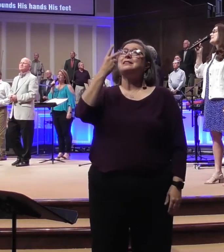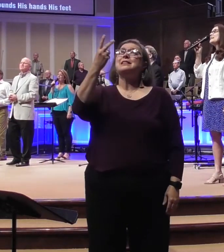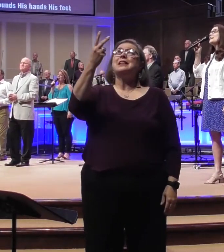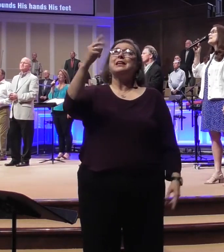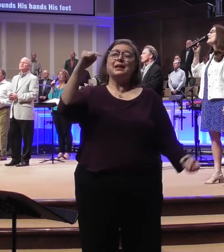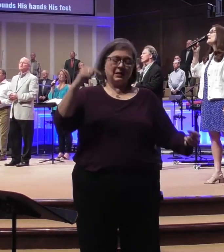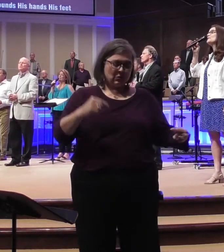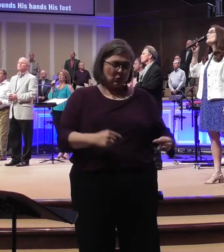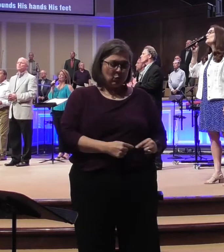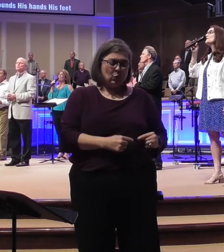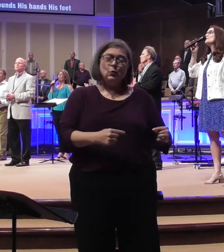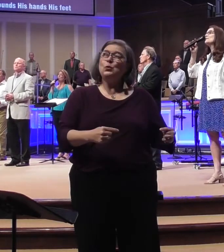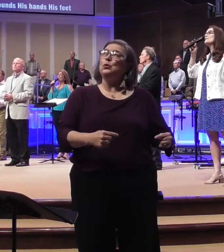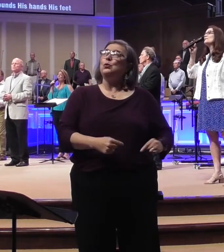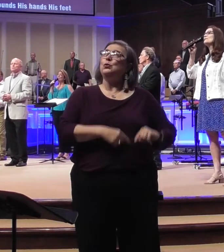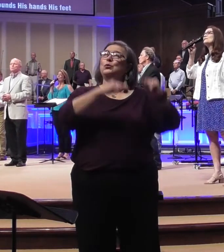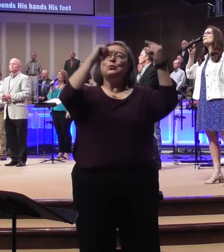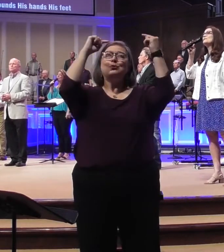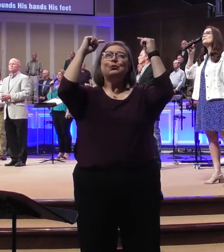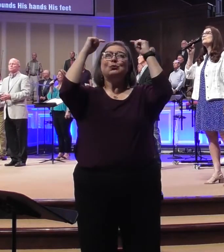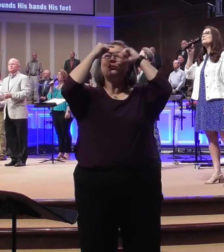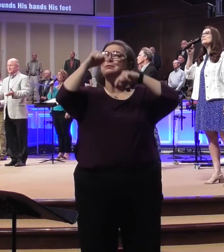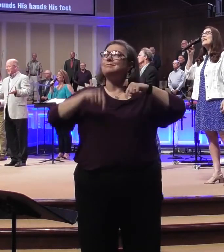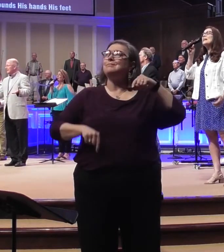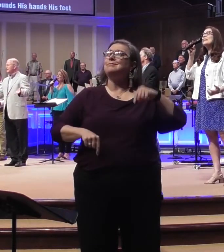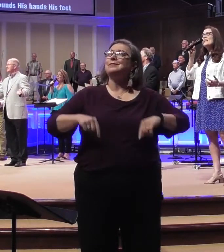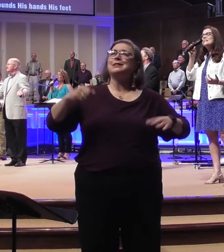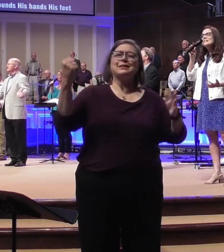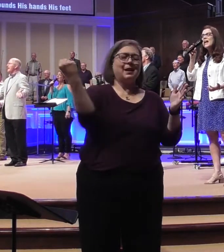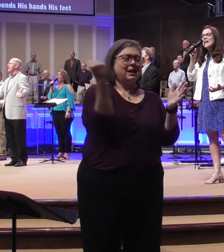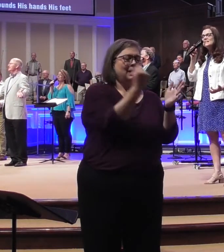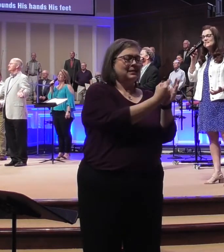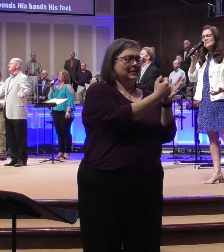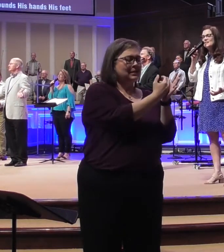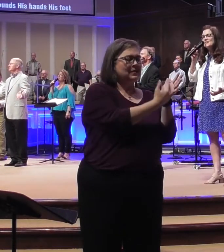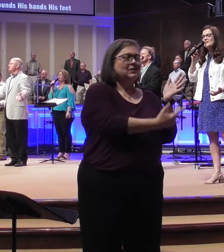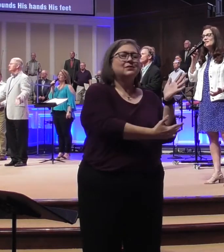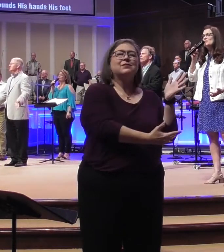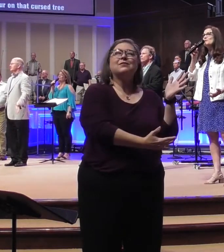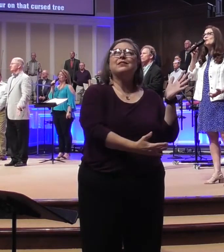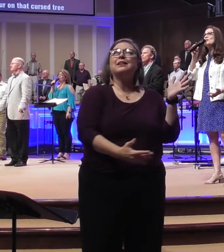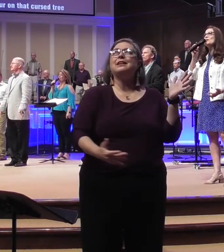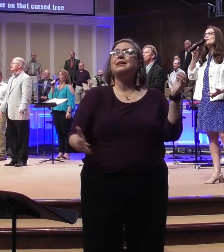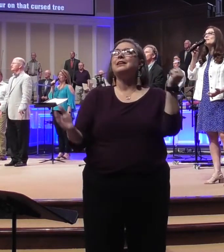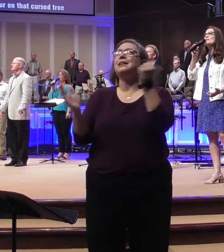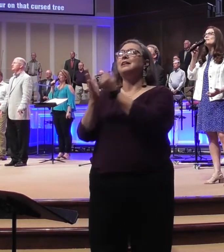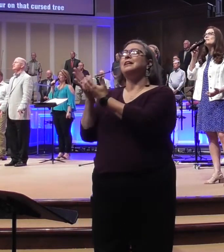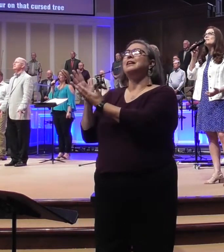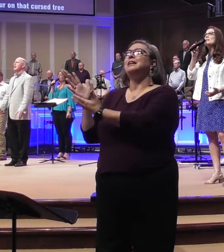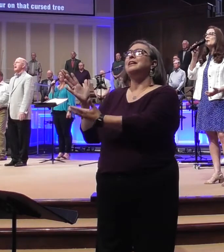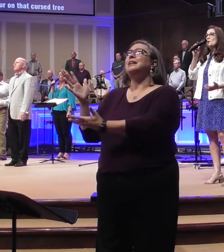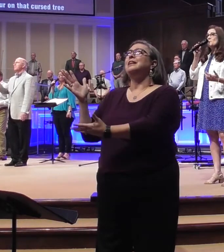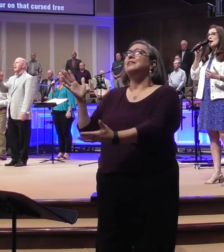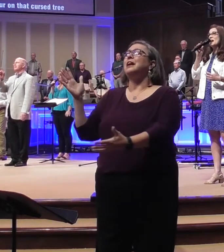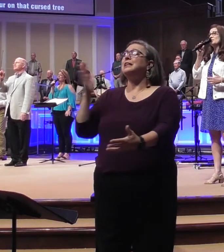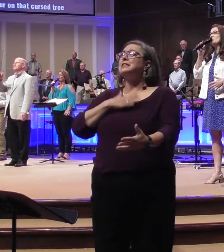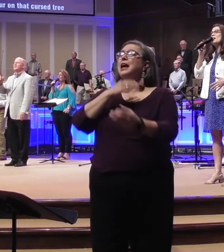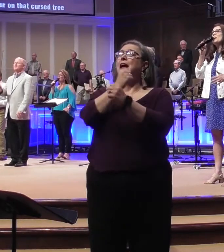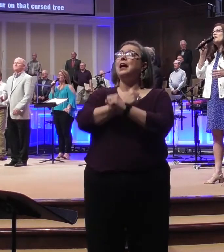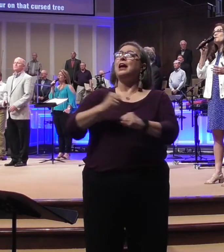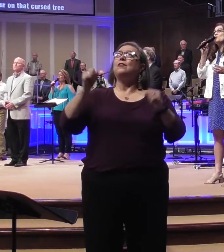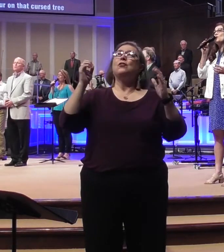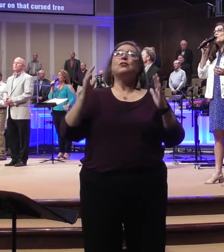I see his wounds, his hands, his feet.